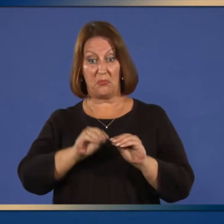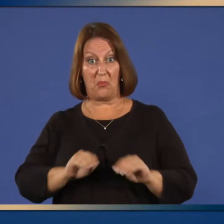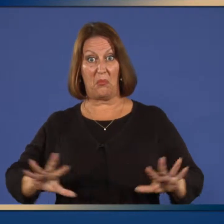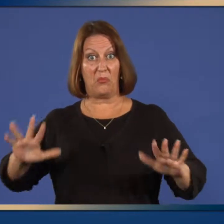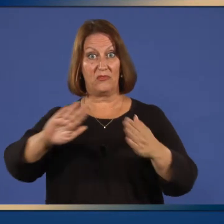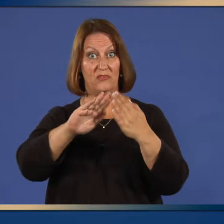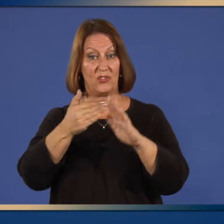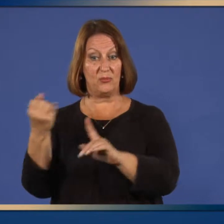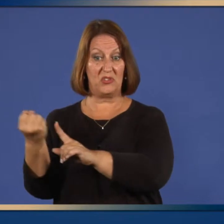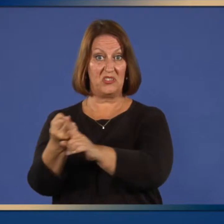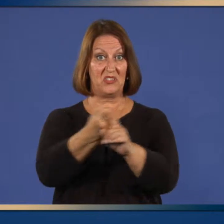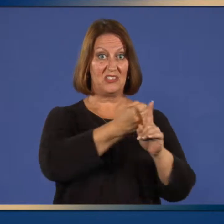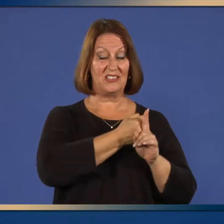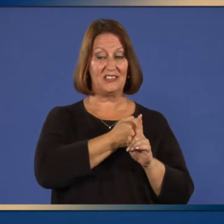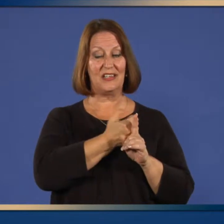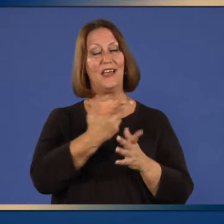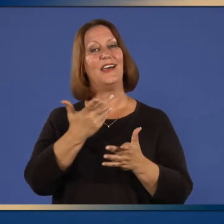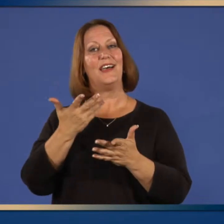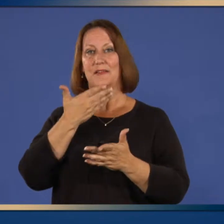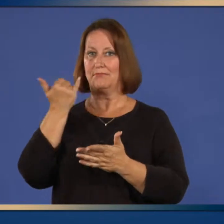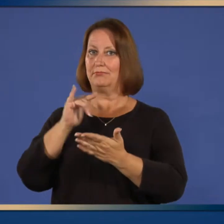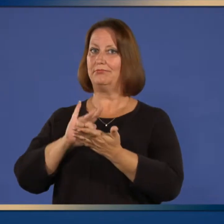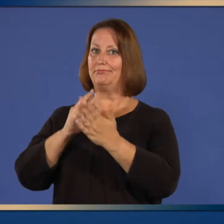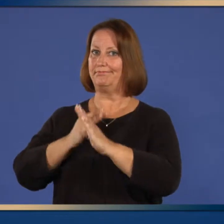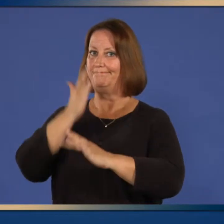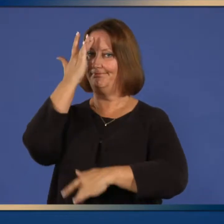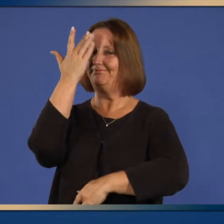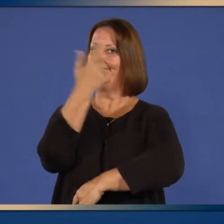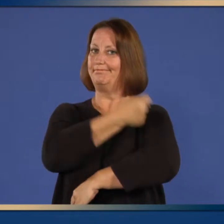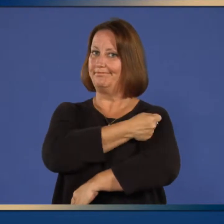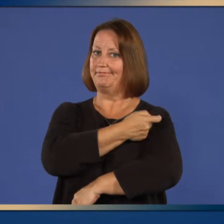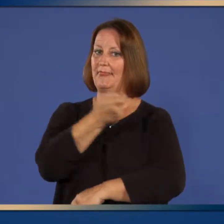a community pertussis outbreak.